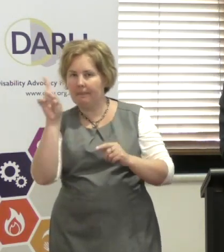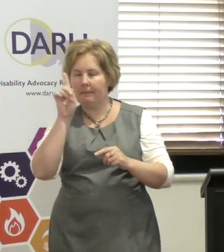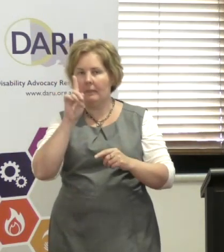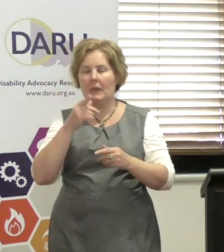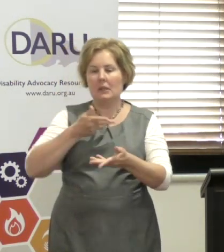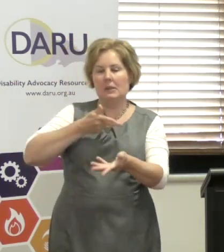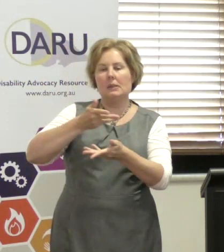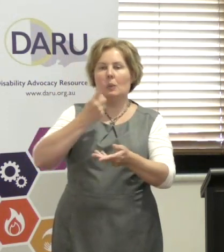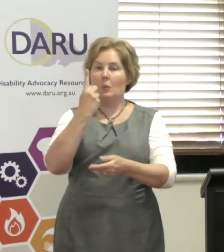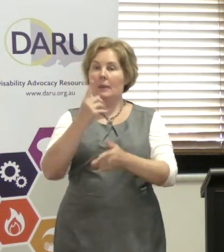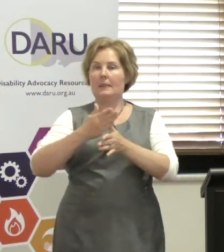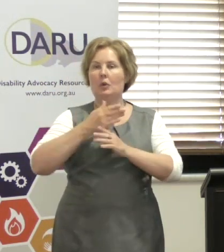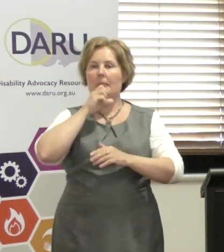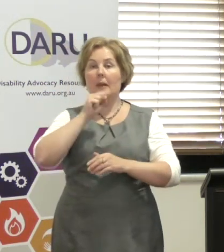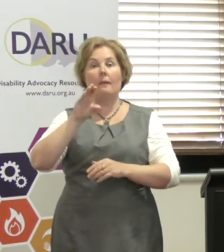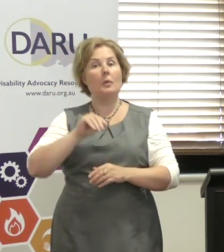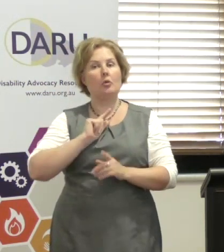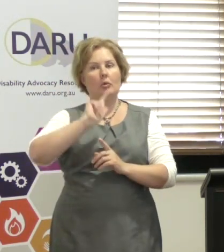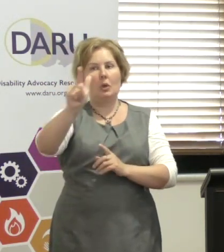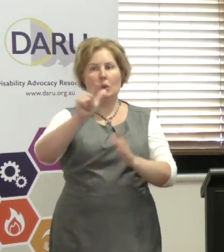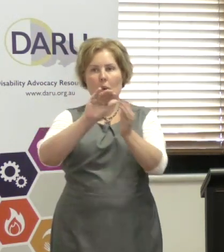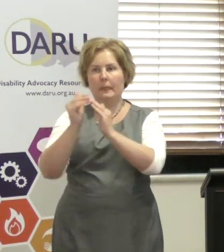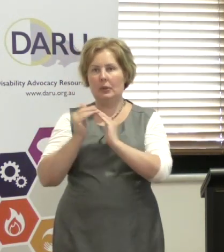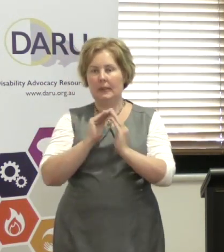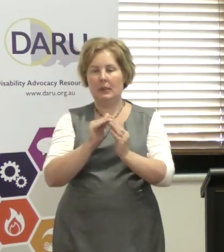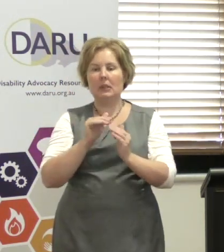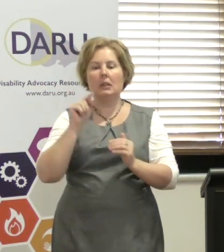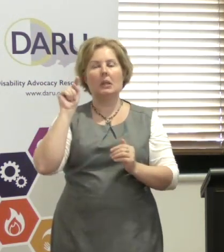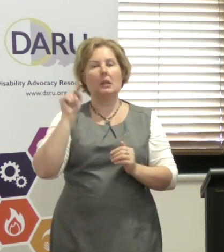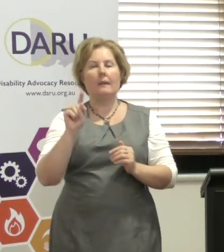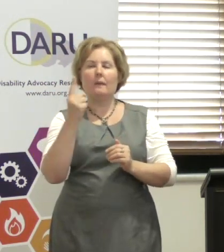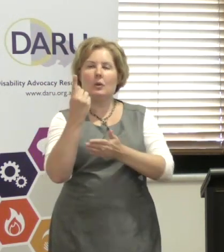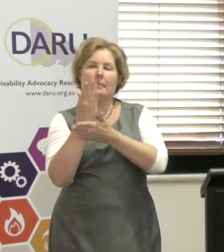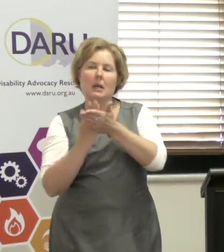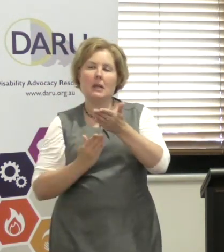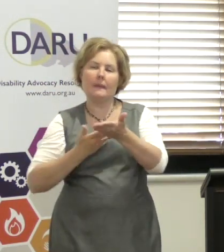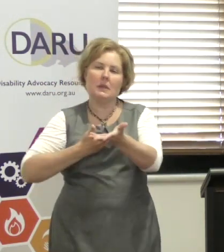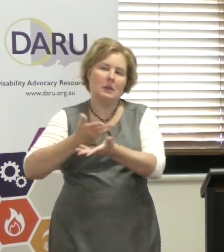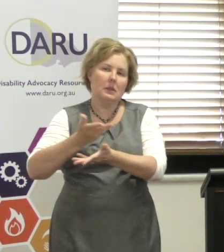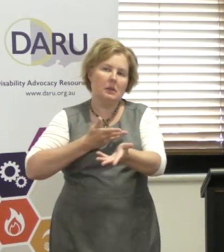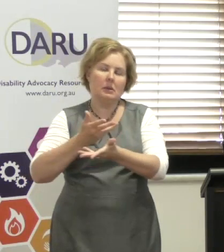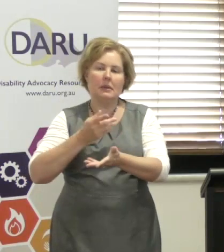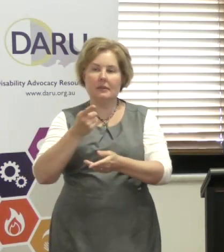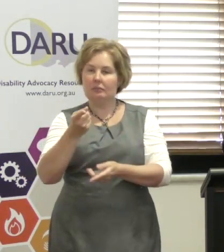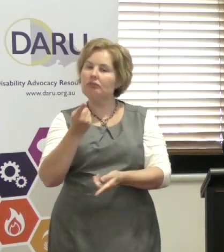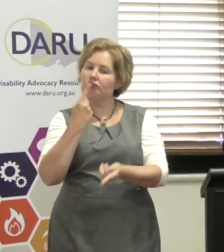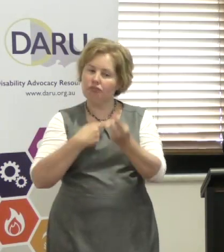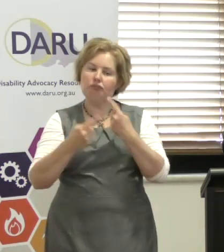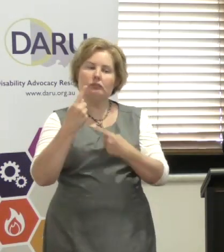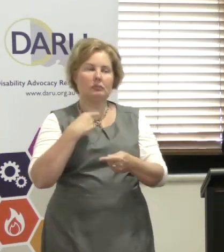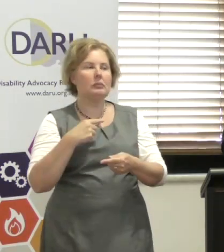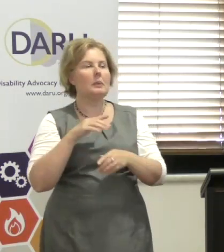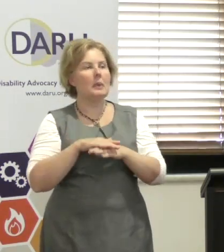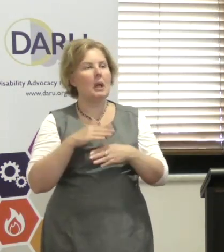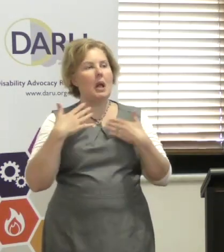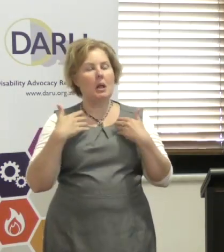an Aboriginal man in a remote community. And the first part of the discussion was, he was telling a lot about the health service